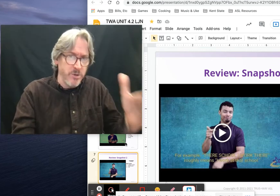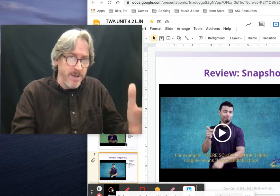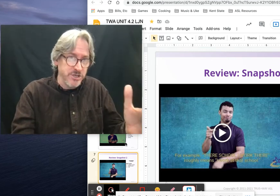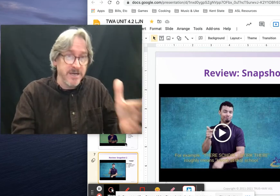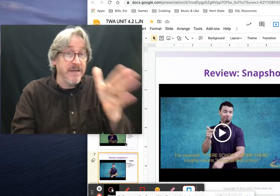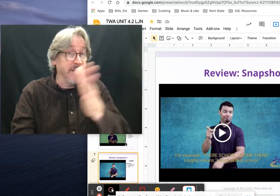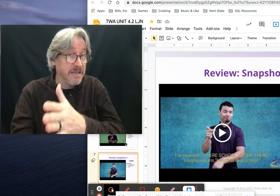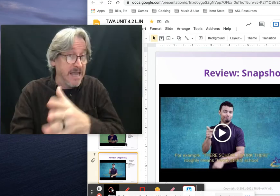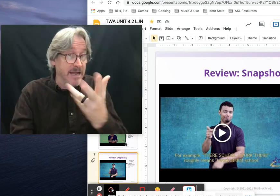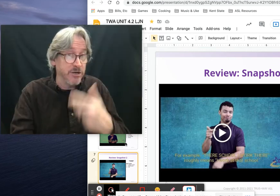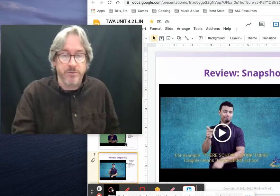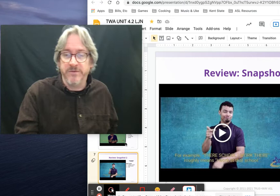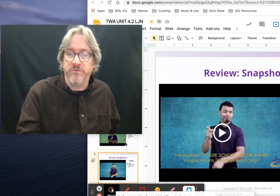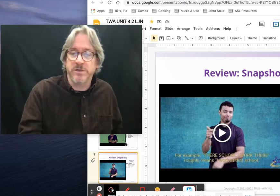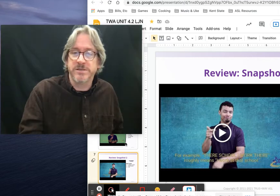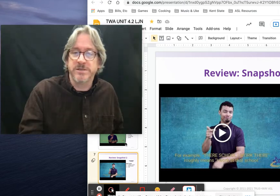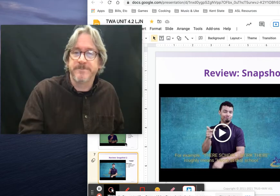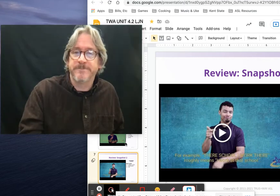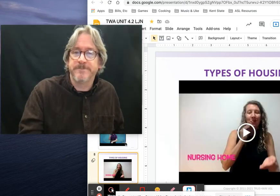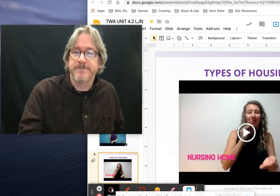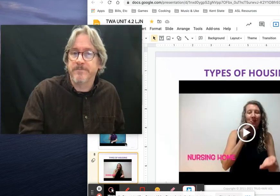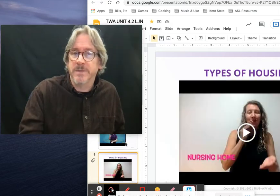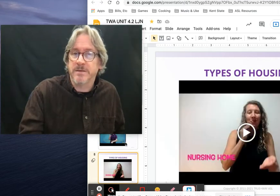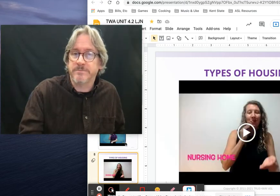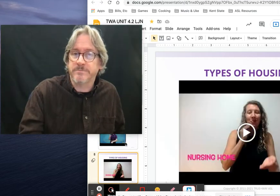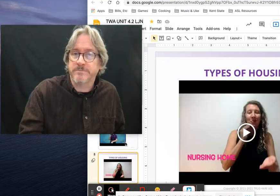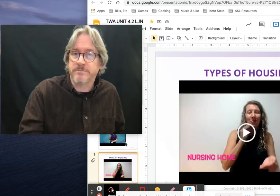beginning when you mention it, and then at the end to reinforce.